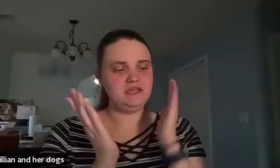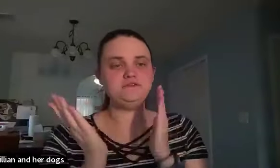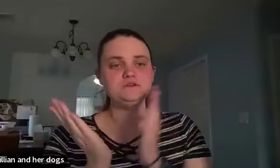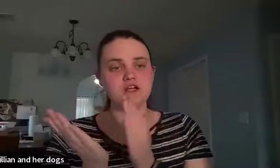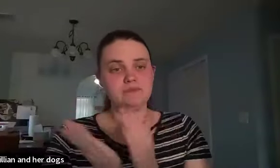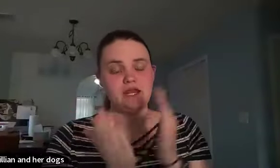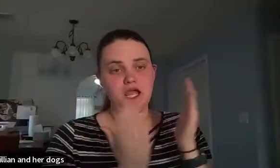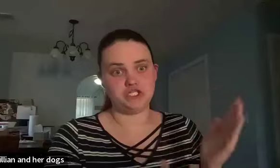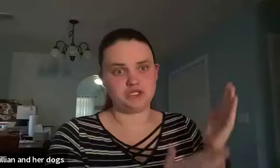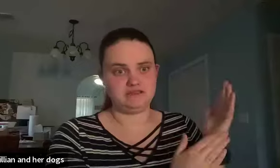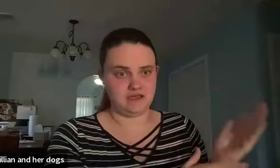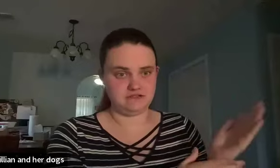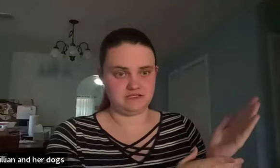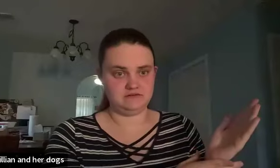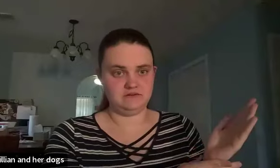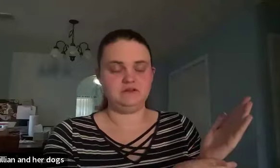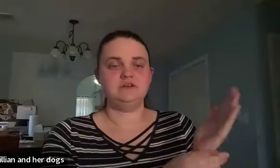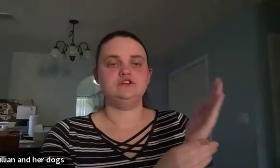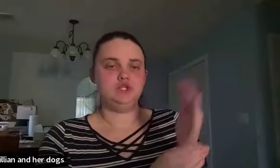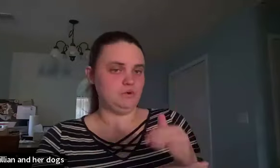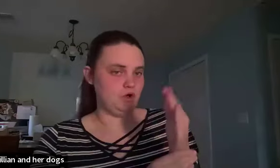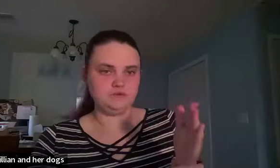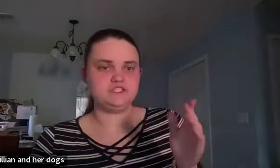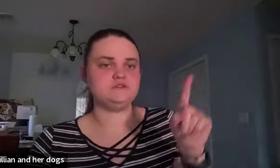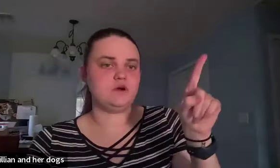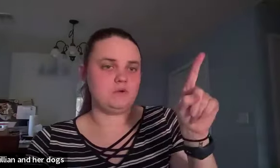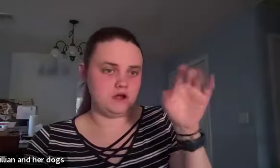If you were talking about 100,000, all you would do is go